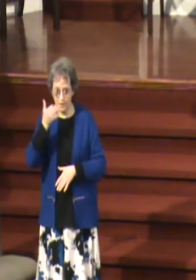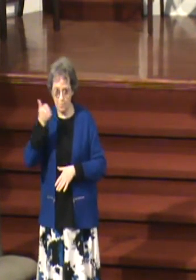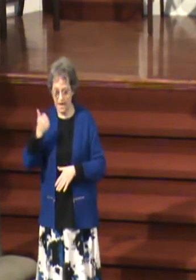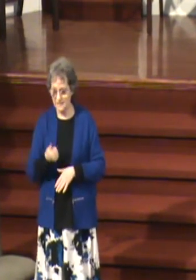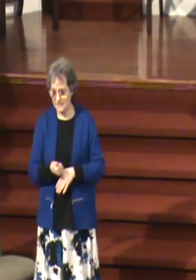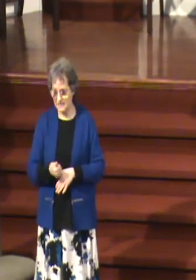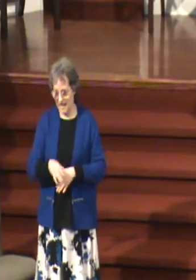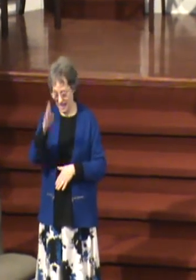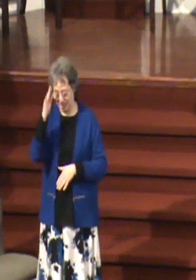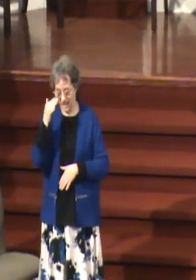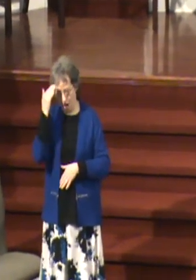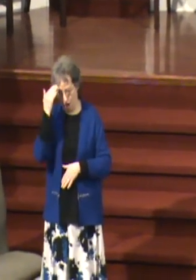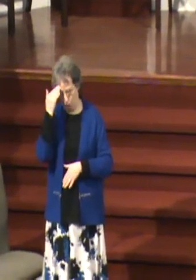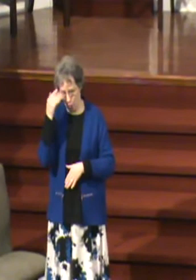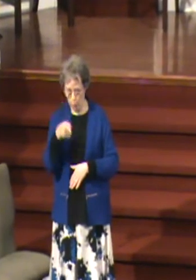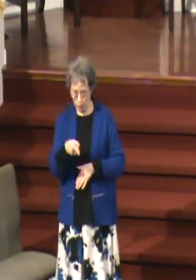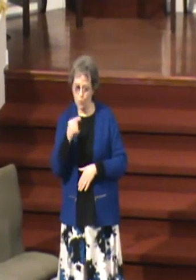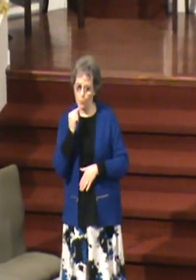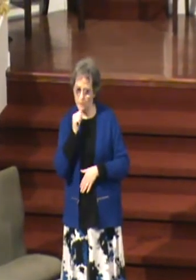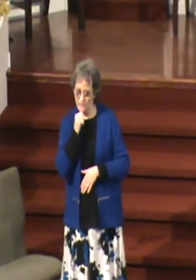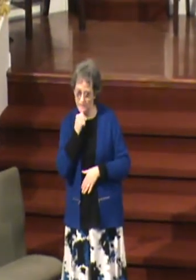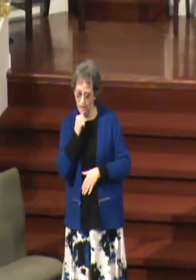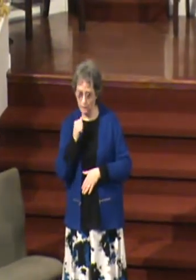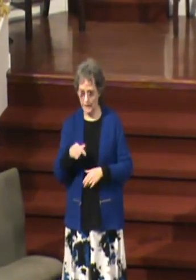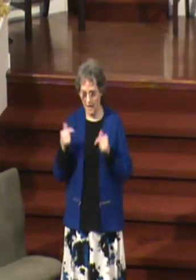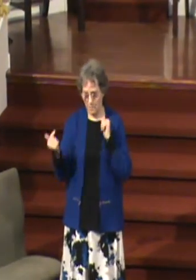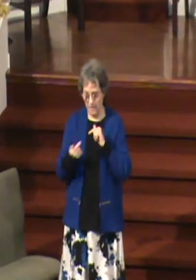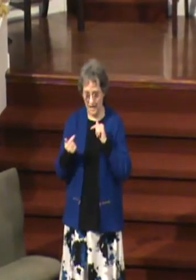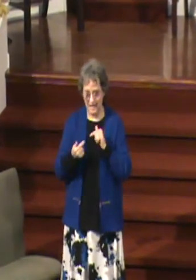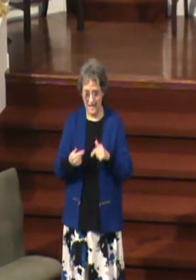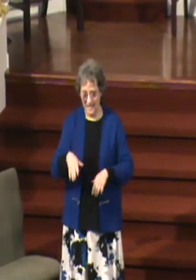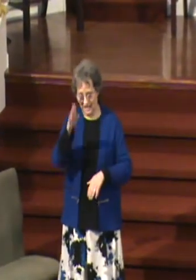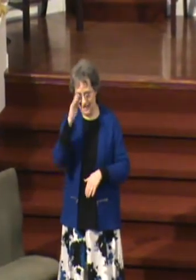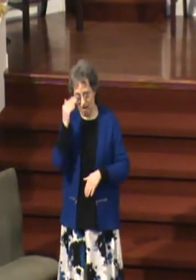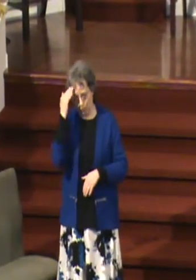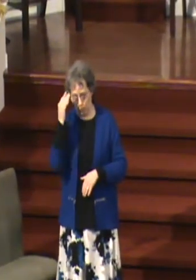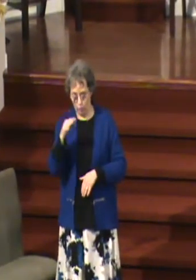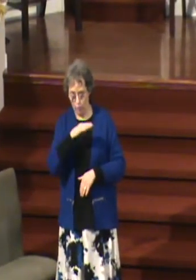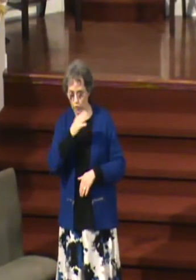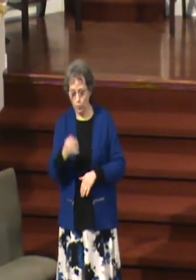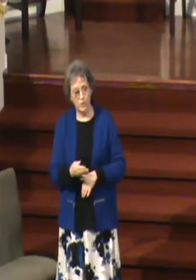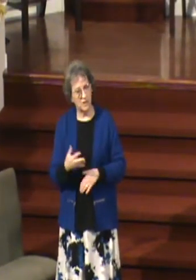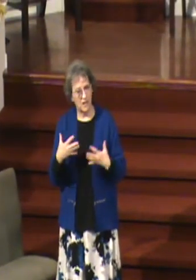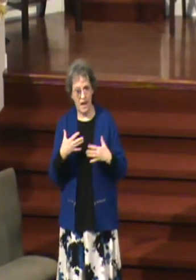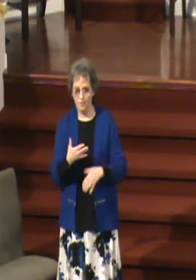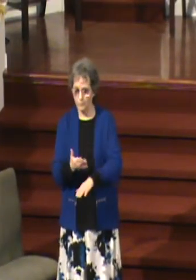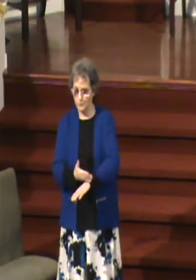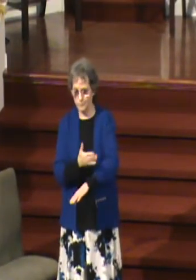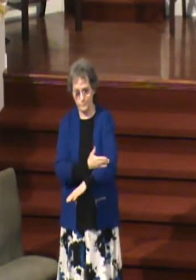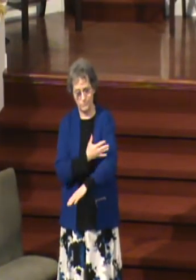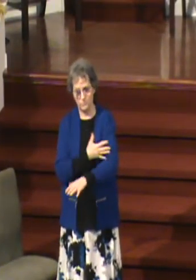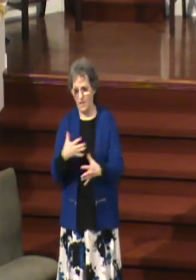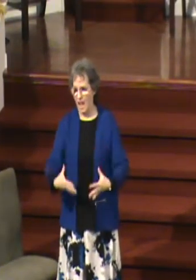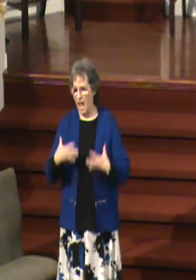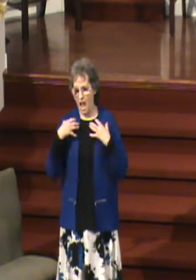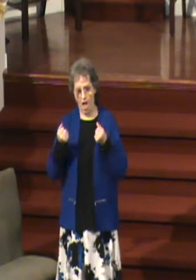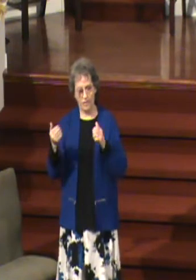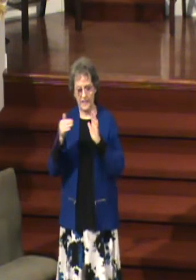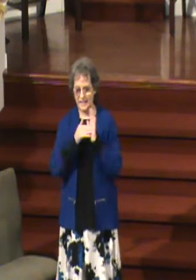were suffering. He knew you were in pain. He knew that you would never get well on this earth again. He saw the road was